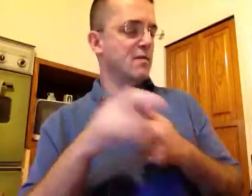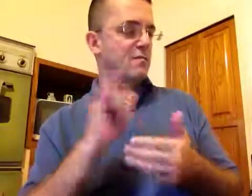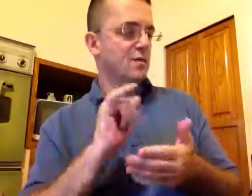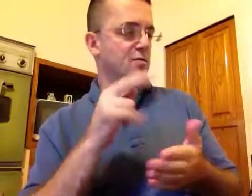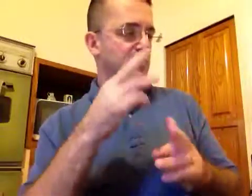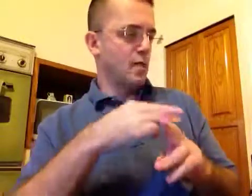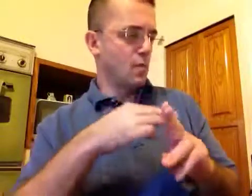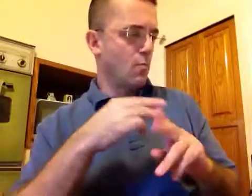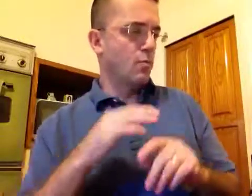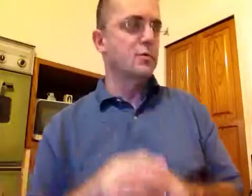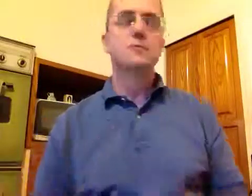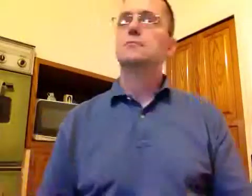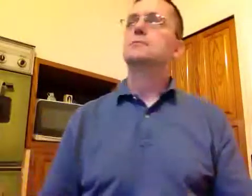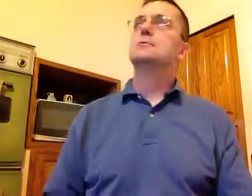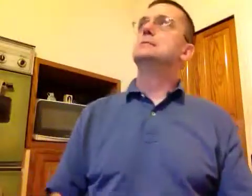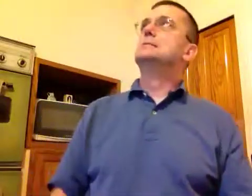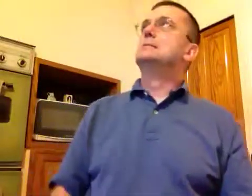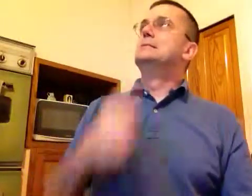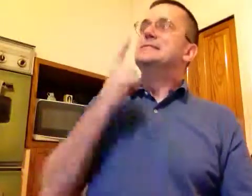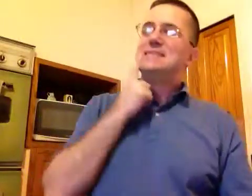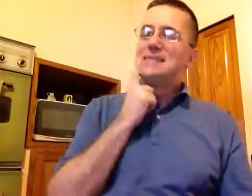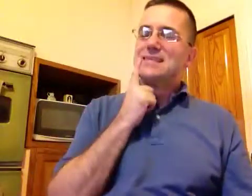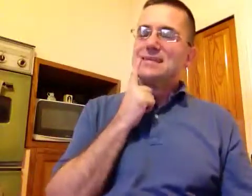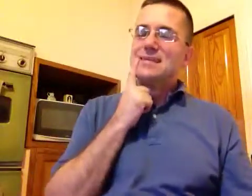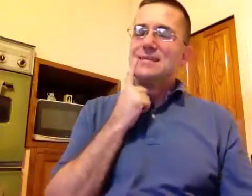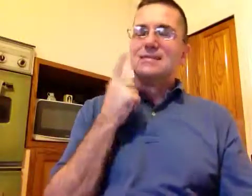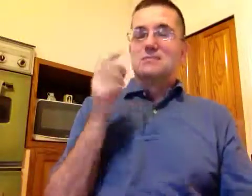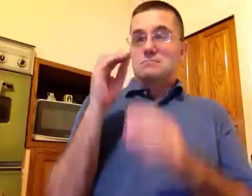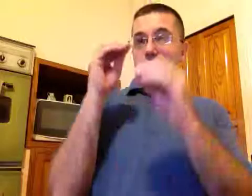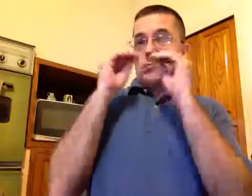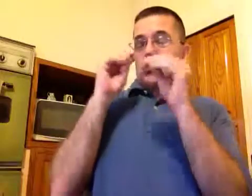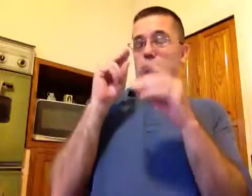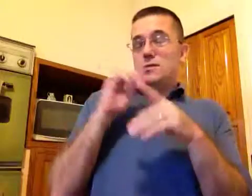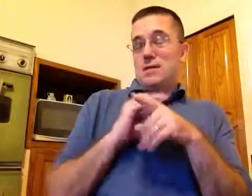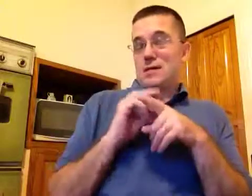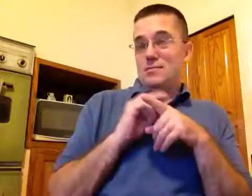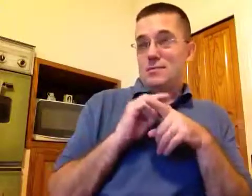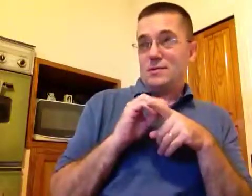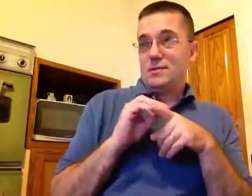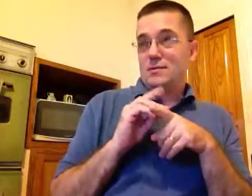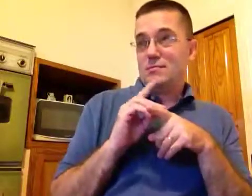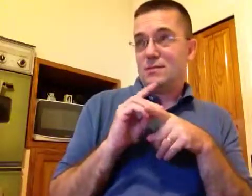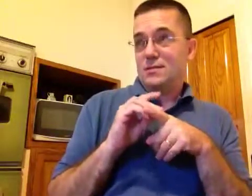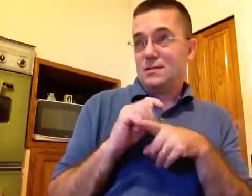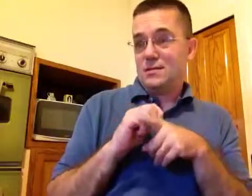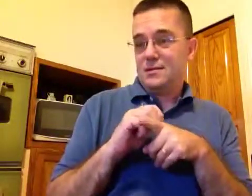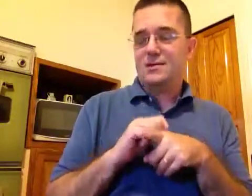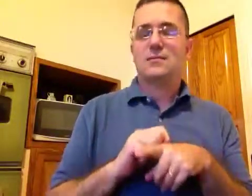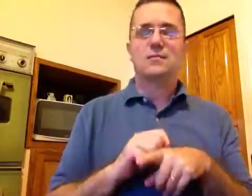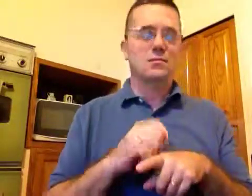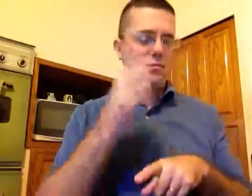Well, I think it taught us how to be disciplined and plan. And why wouldn't paying the mortgage have done that?